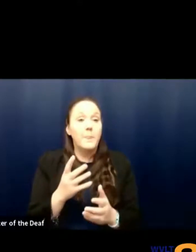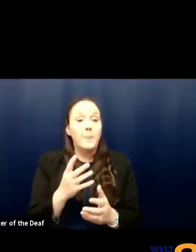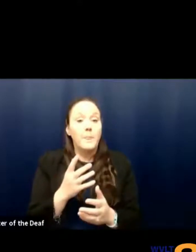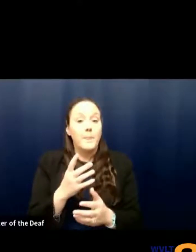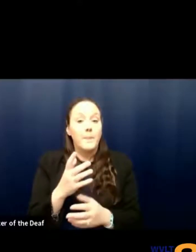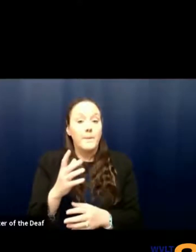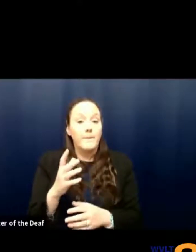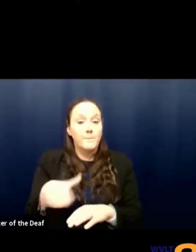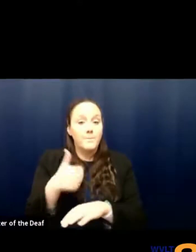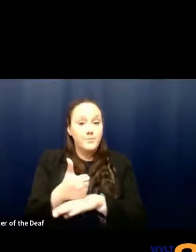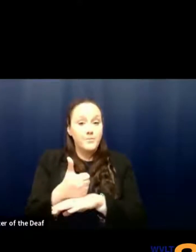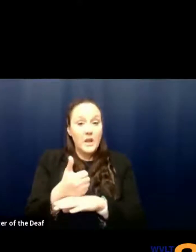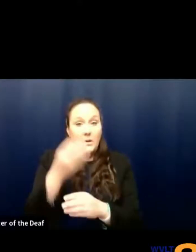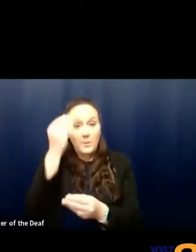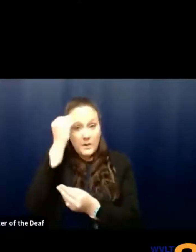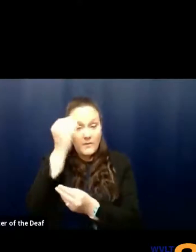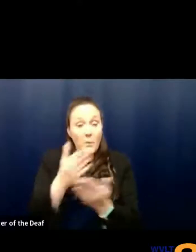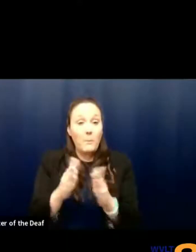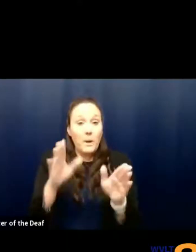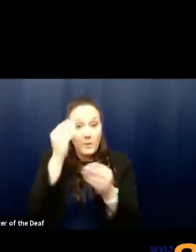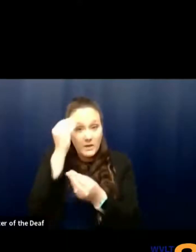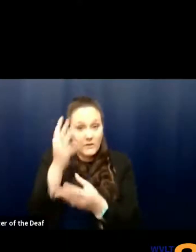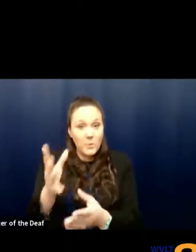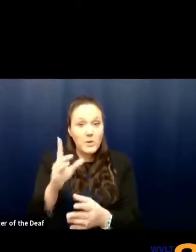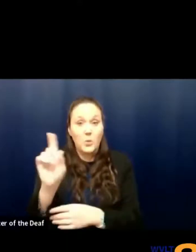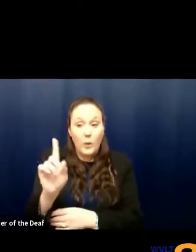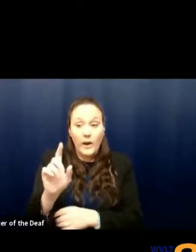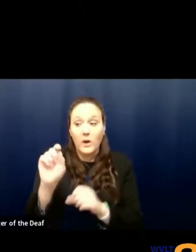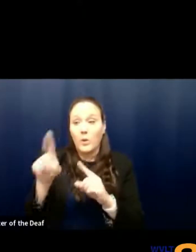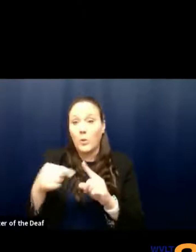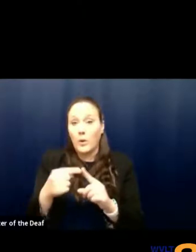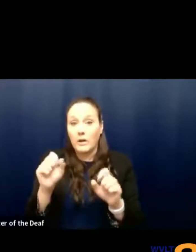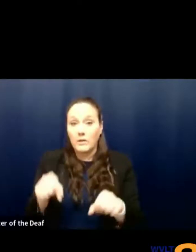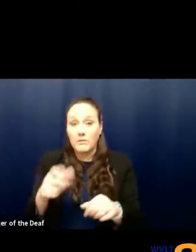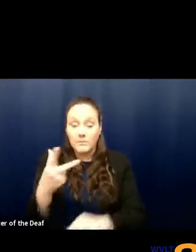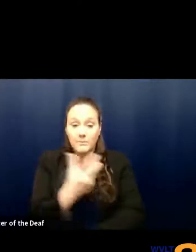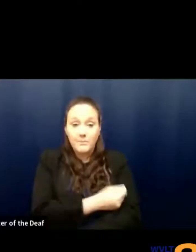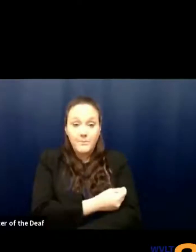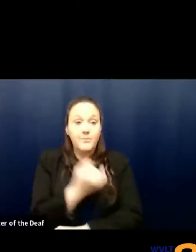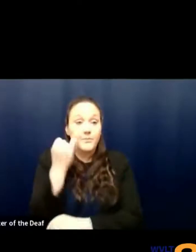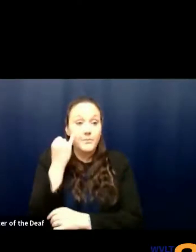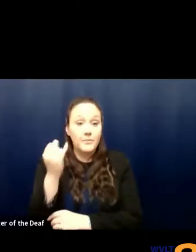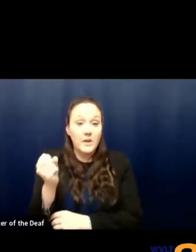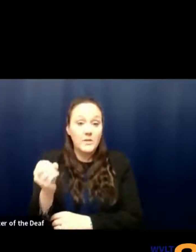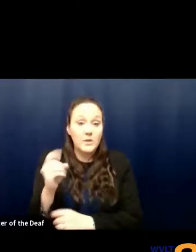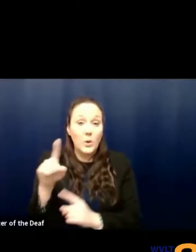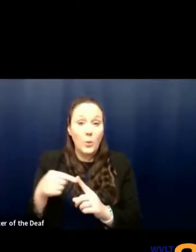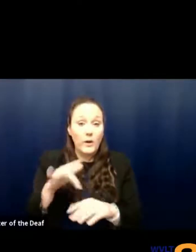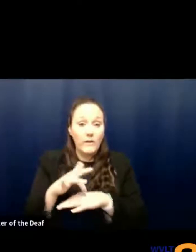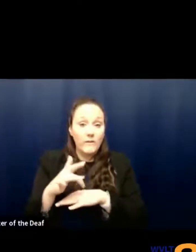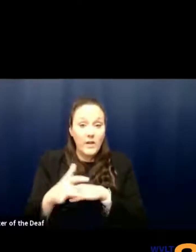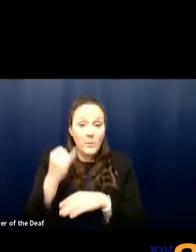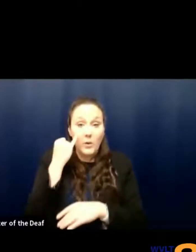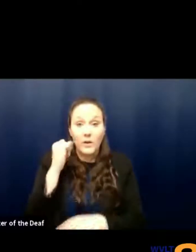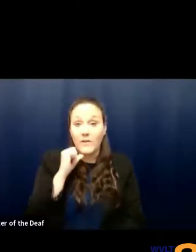public information about events where and when people can get vaccinated? If so, when should it be available? And if not, why